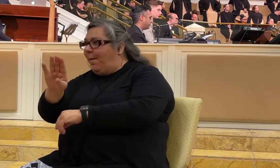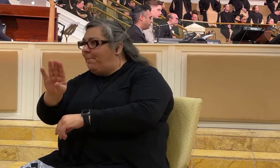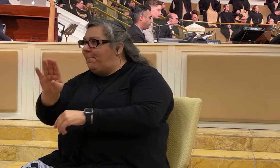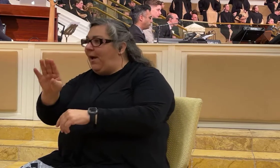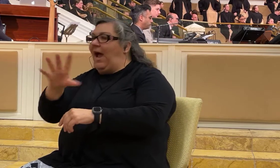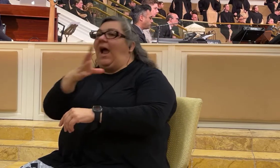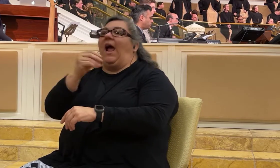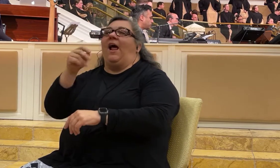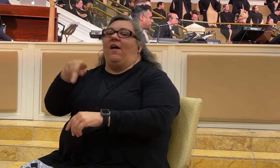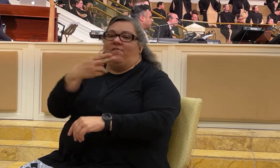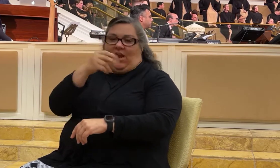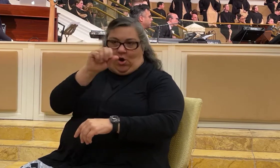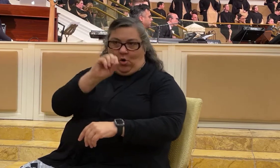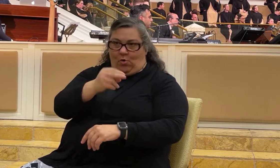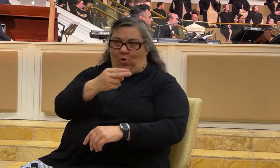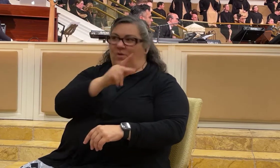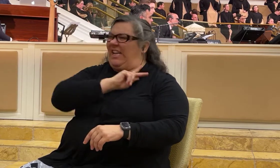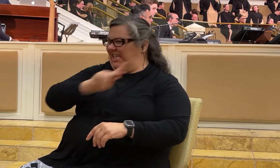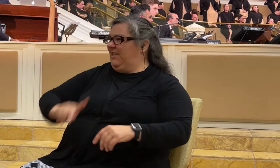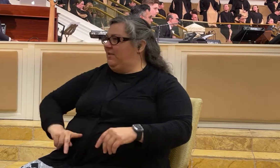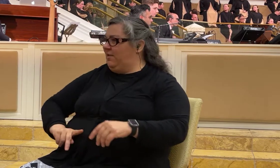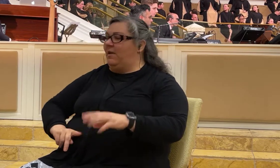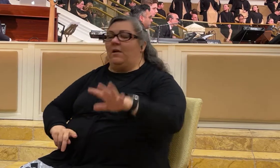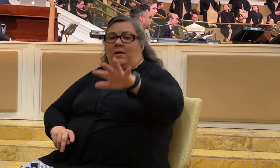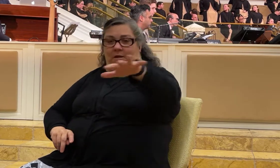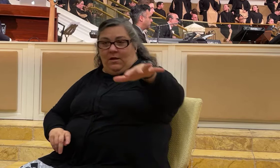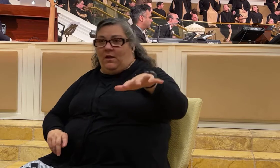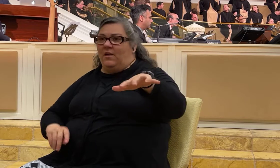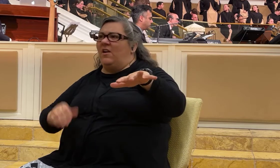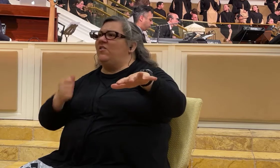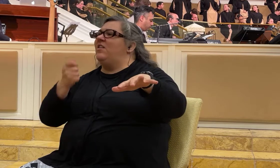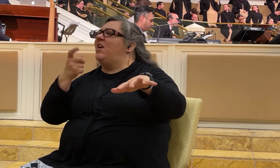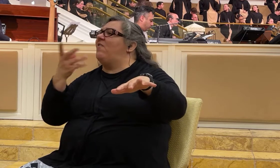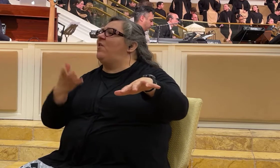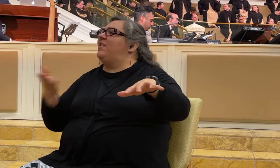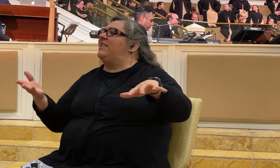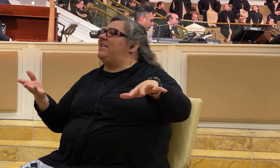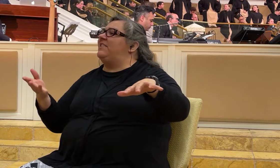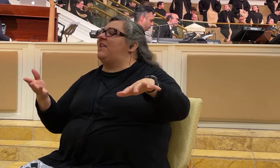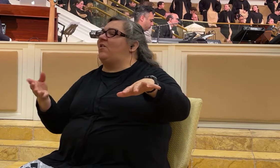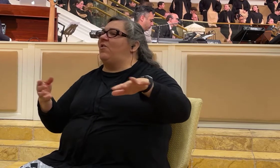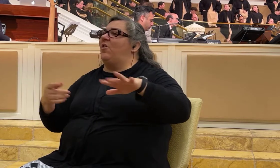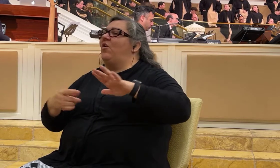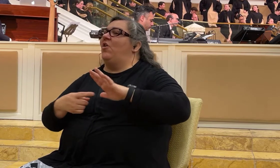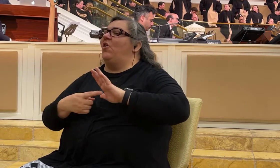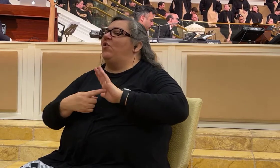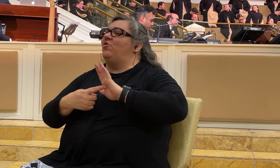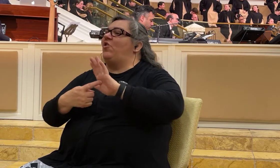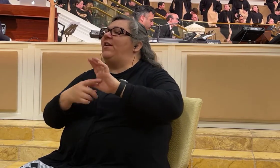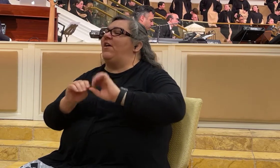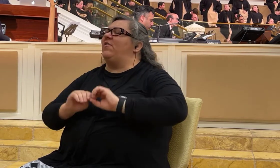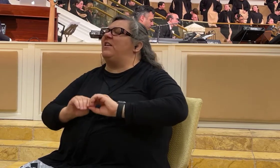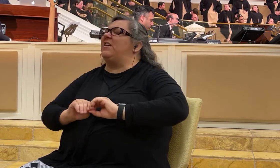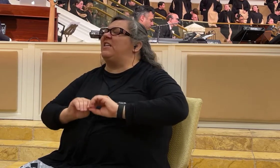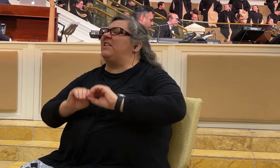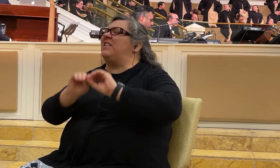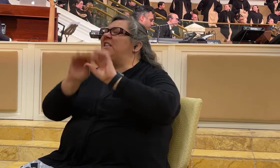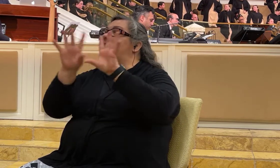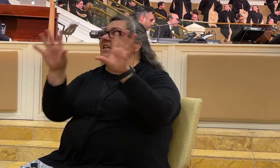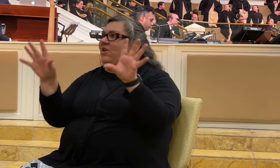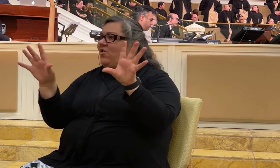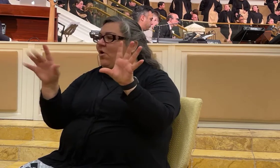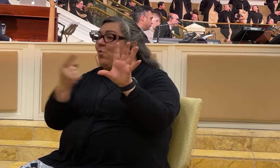and Pharaoh. And out of all of that, there's several things that are made extremely clear. And one of